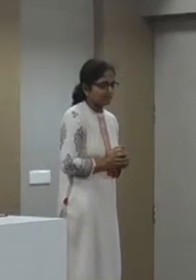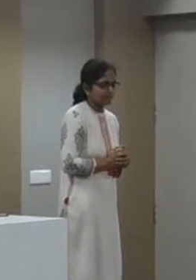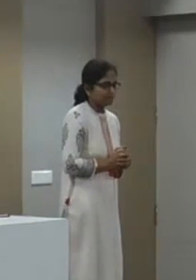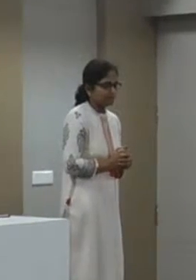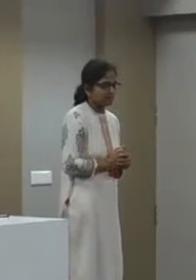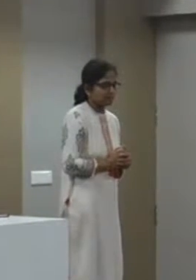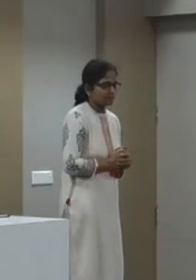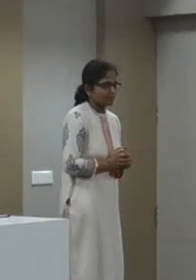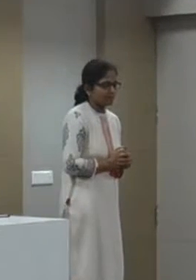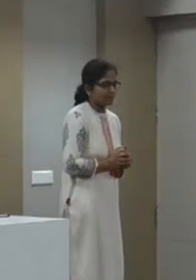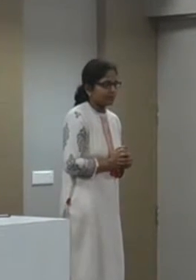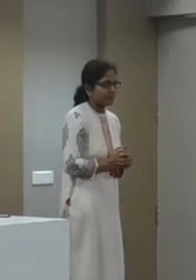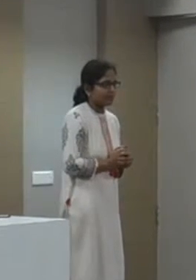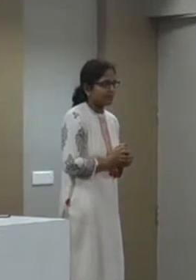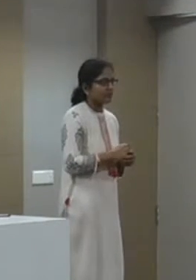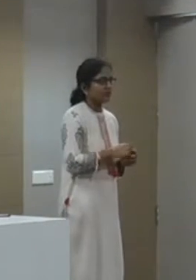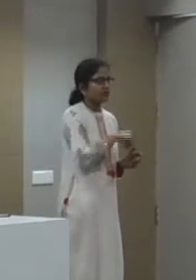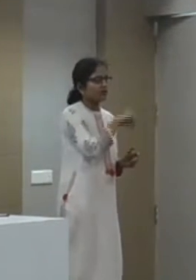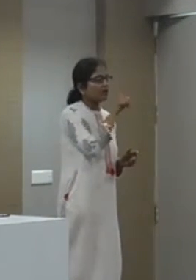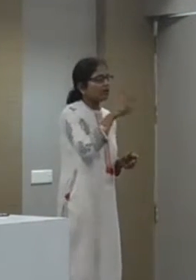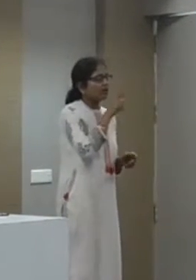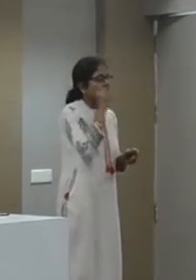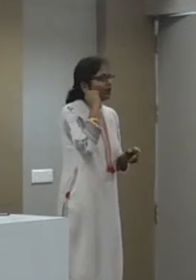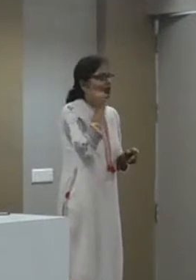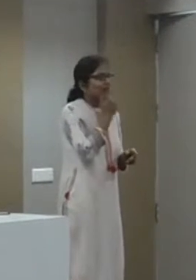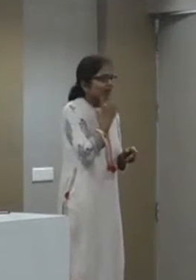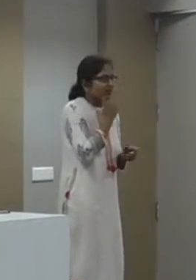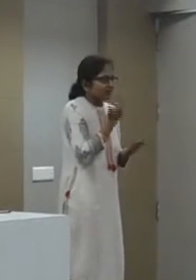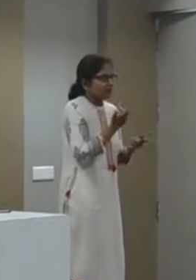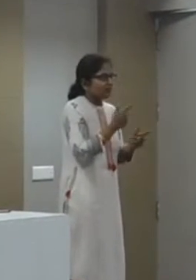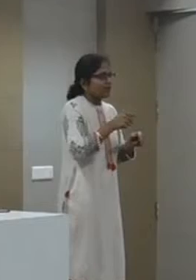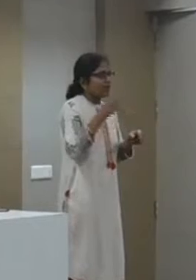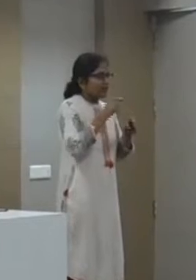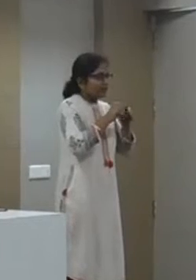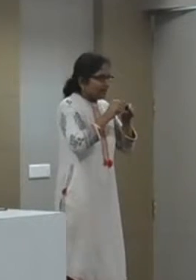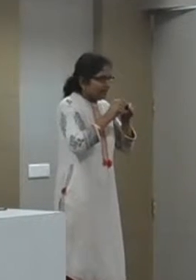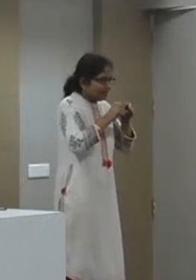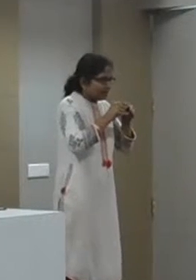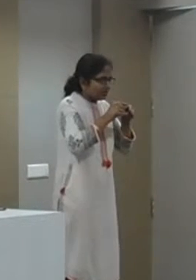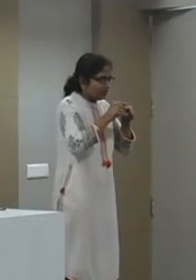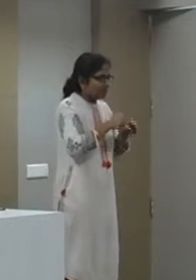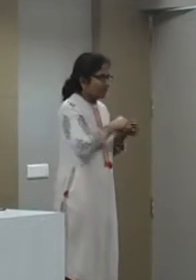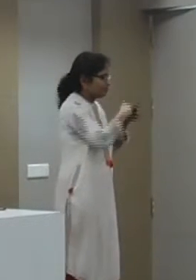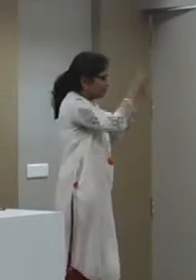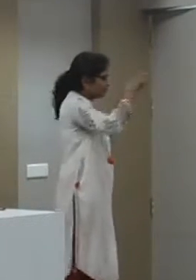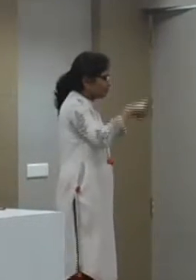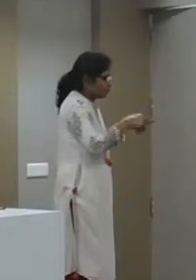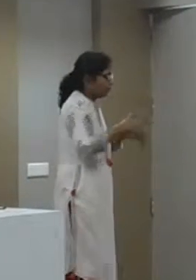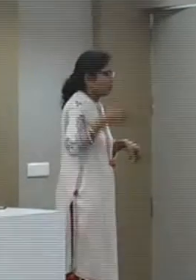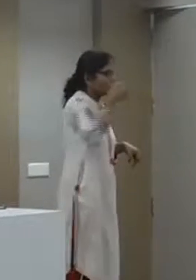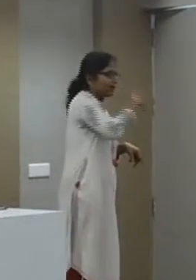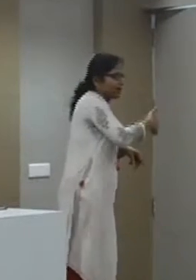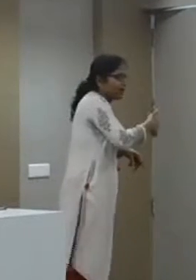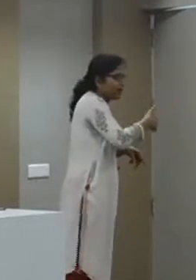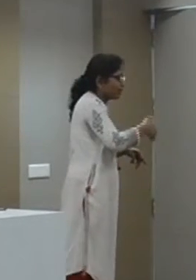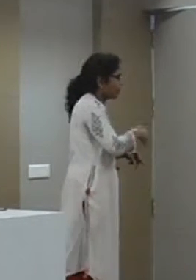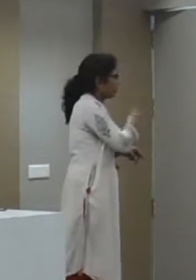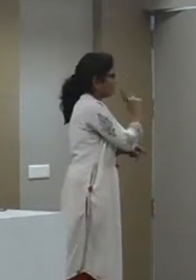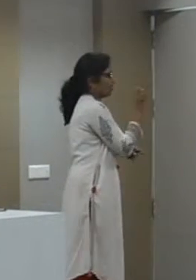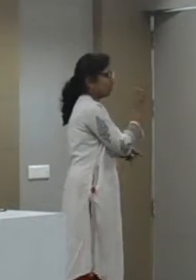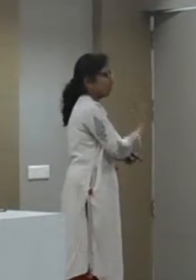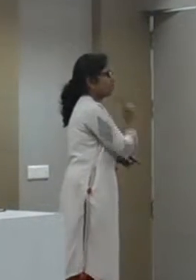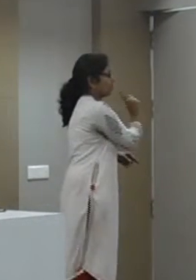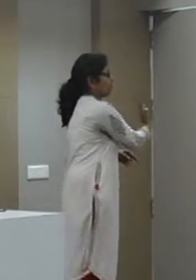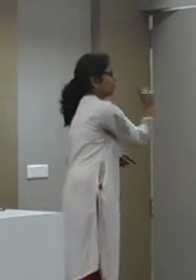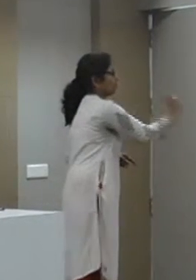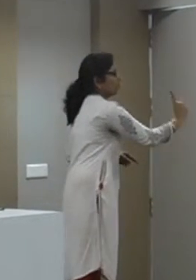stages or what are the different officers who will be sitting inside the polling booth, and